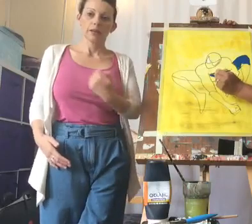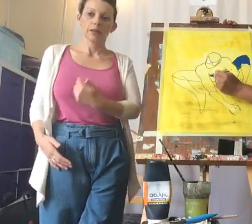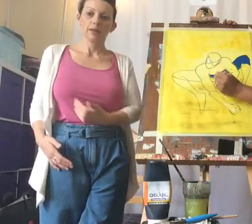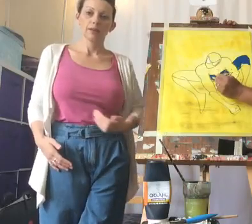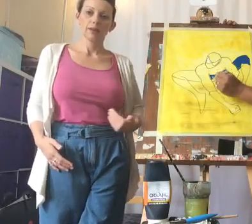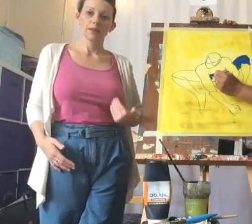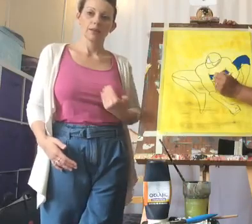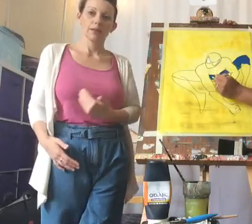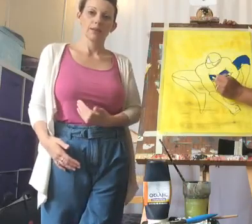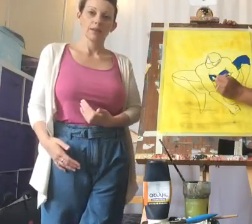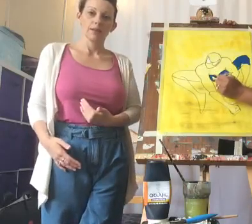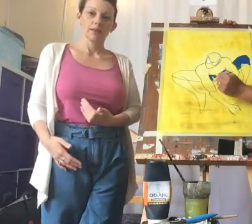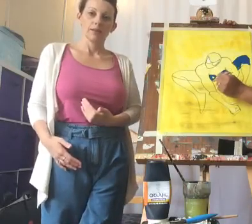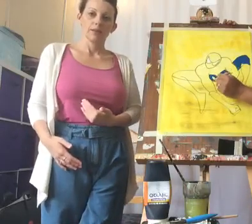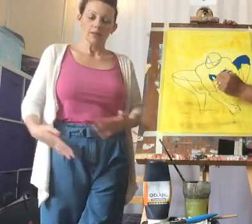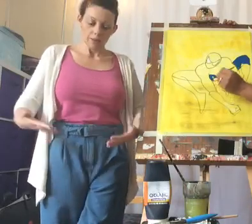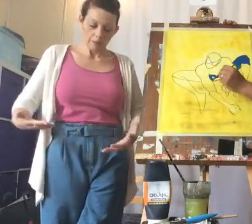where his butt is,